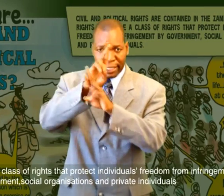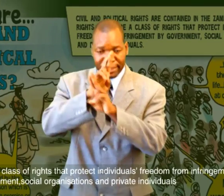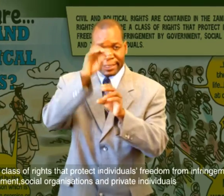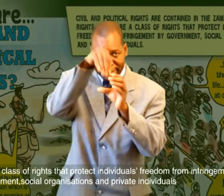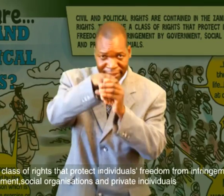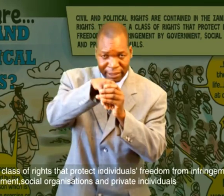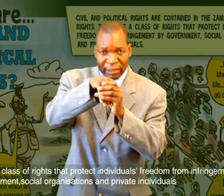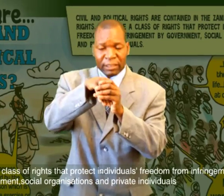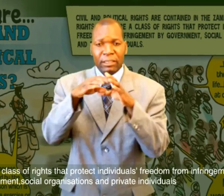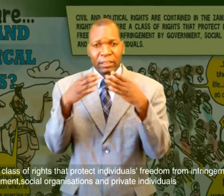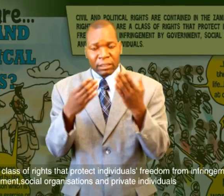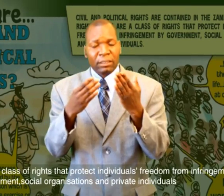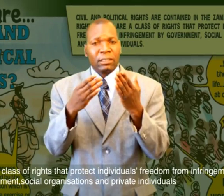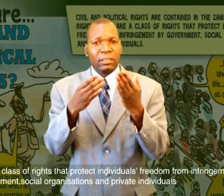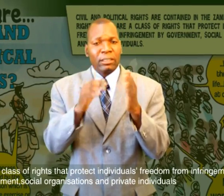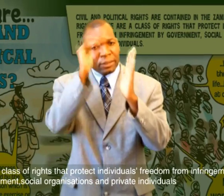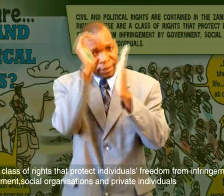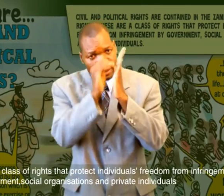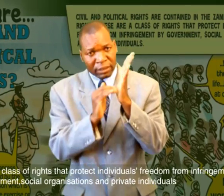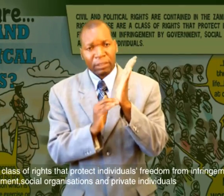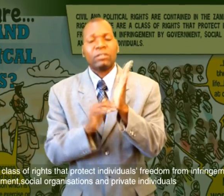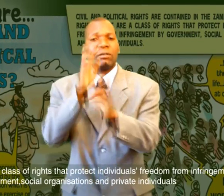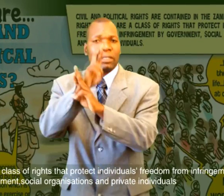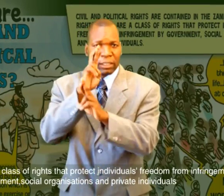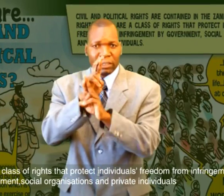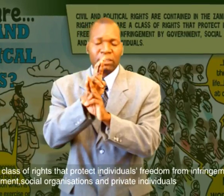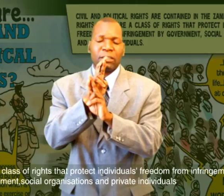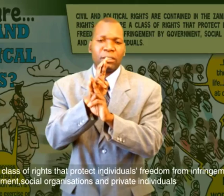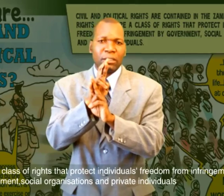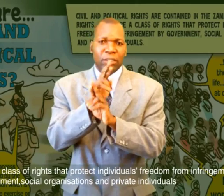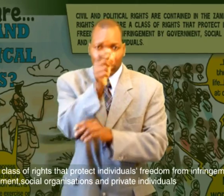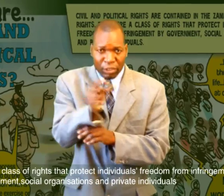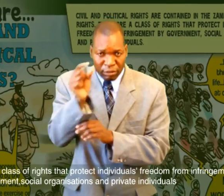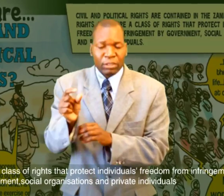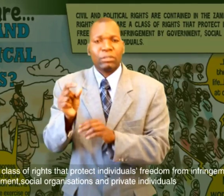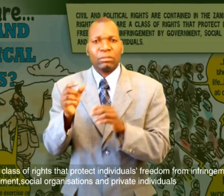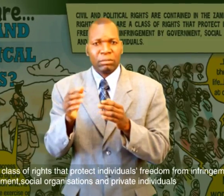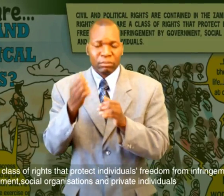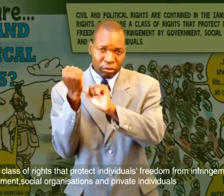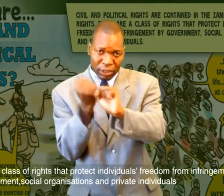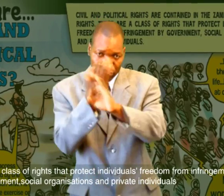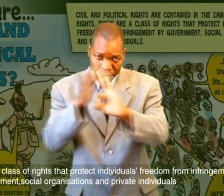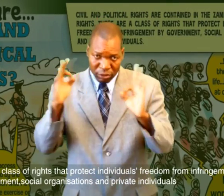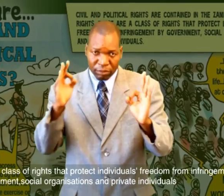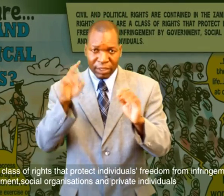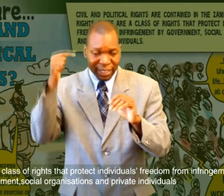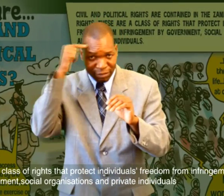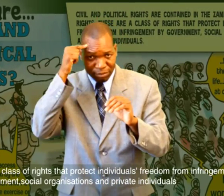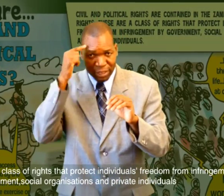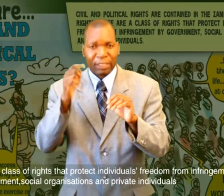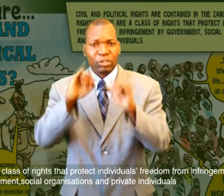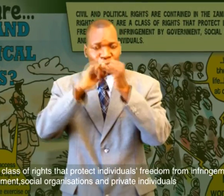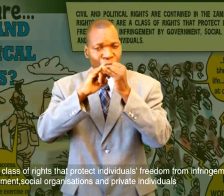These are a class of rights that protects individuals' freedom from infringement by government, social organizations, and private